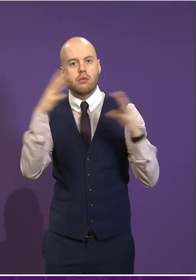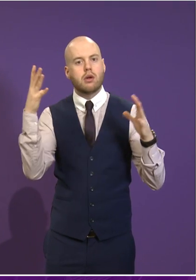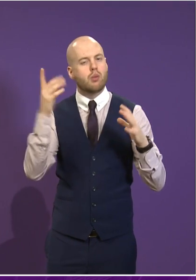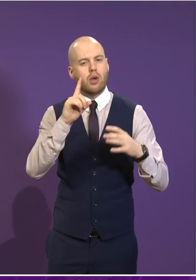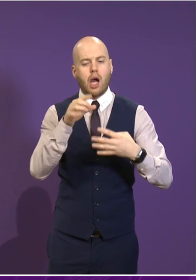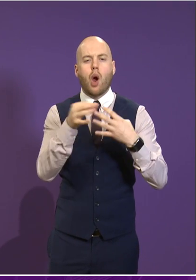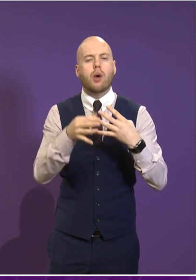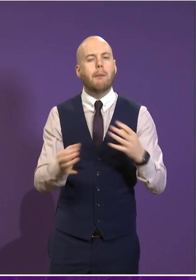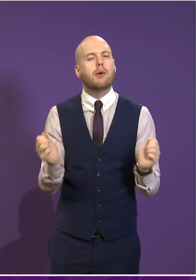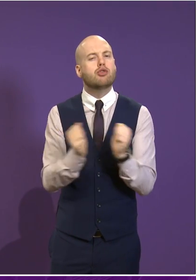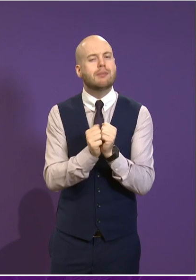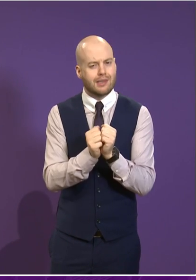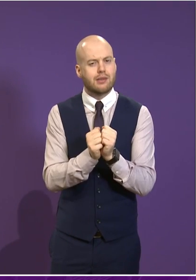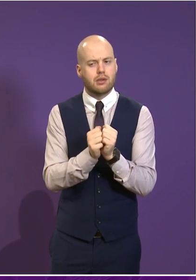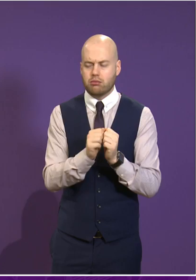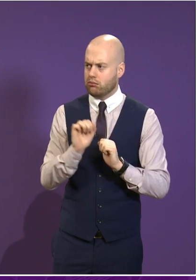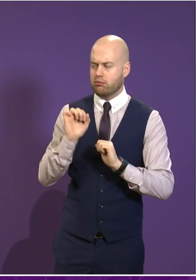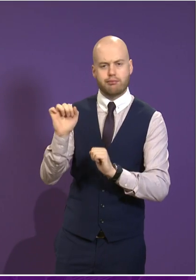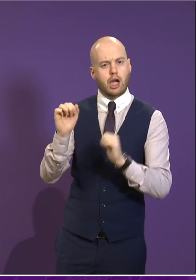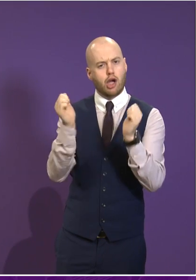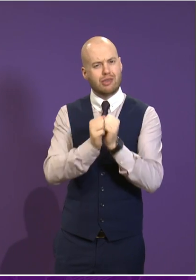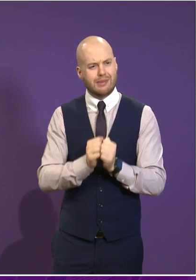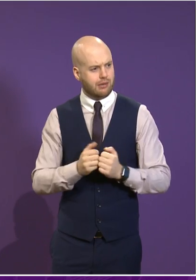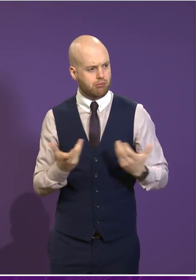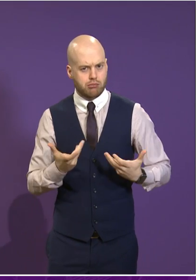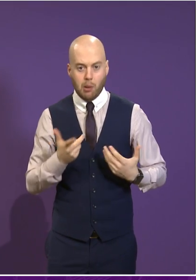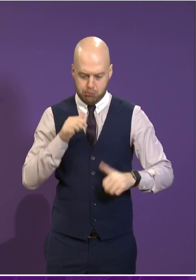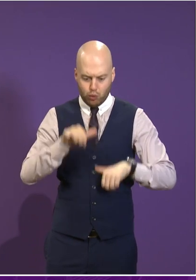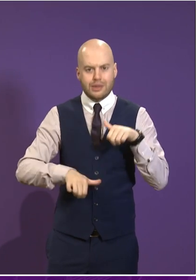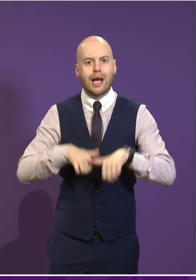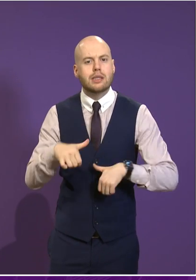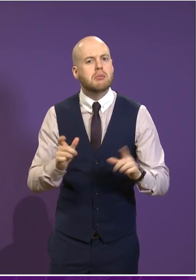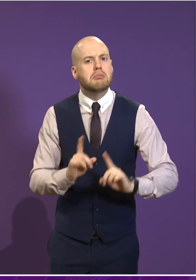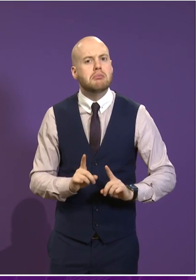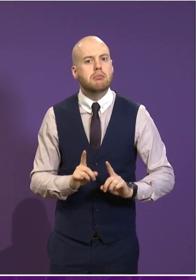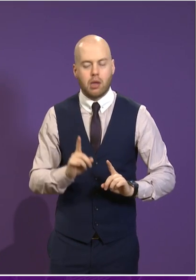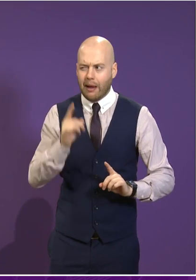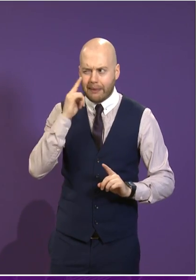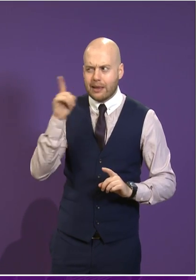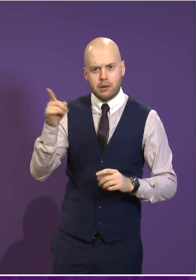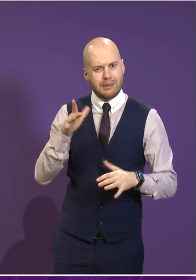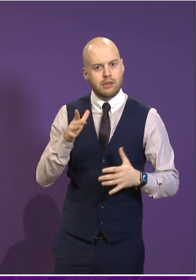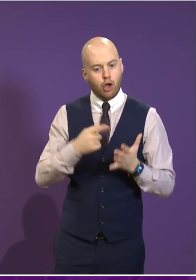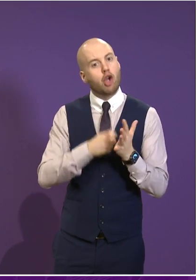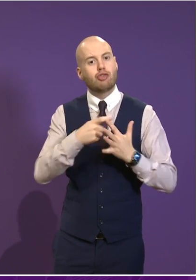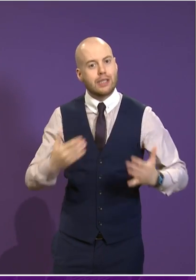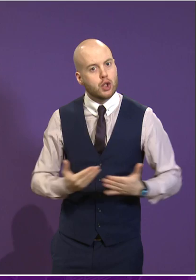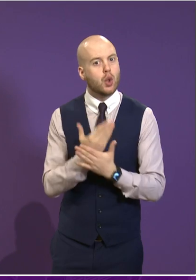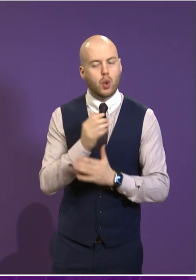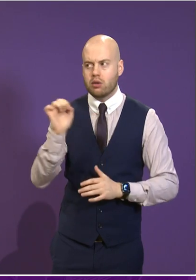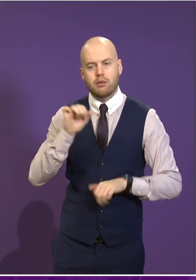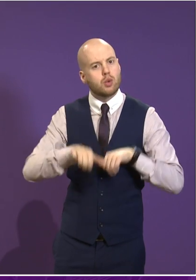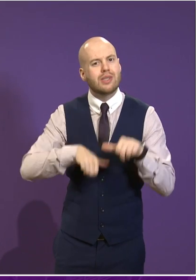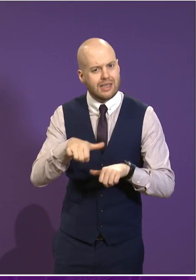outcome agreements and how outcome agreements come about and where you are in that process, because I think you're just at the stage where you're renewing them now. That's right. And what